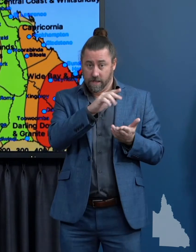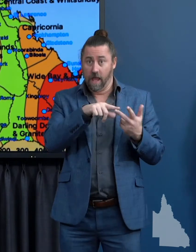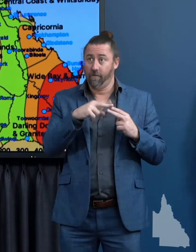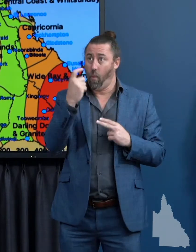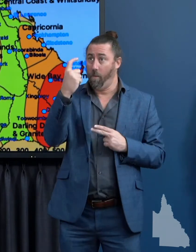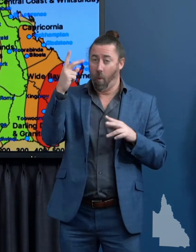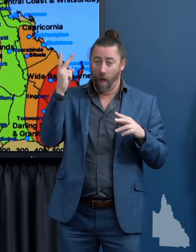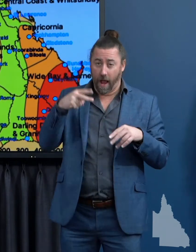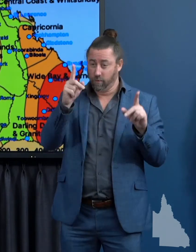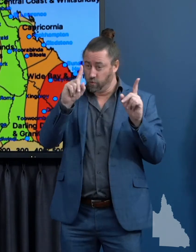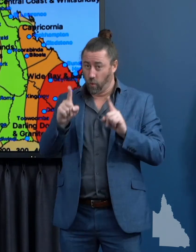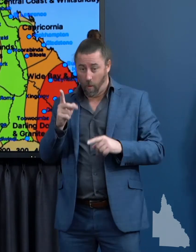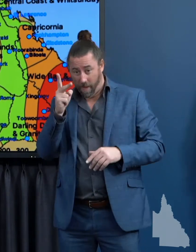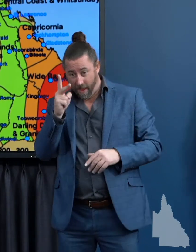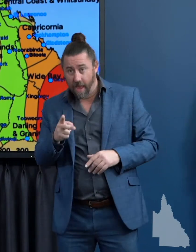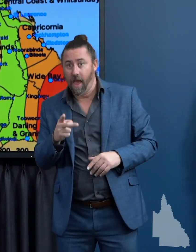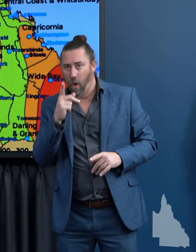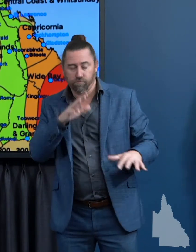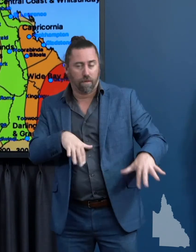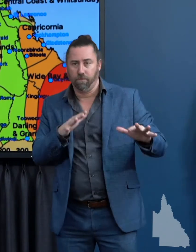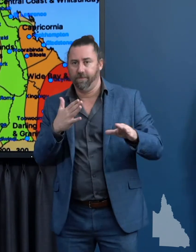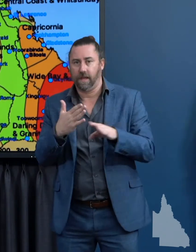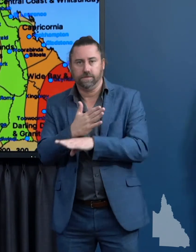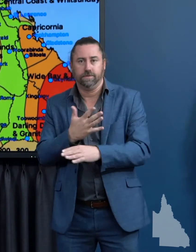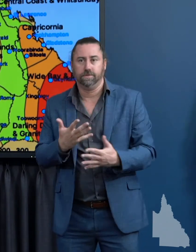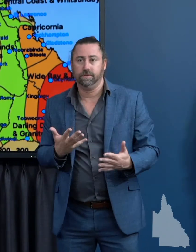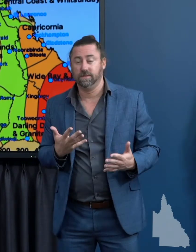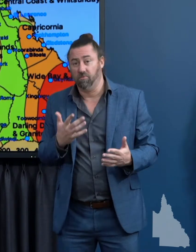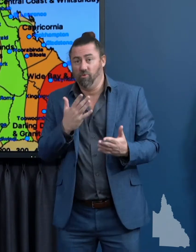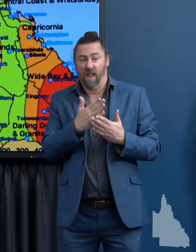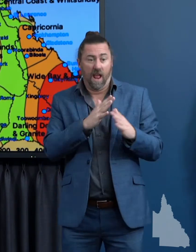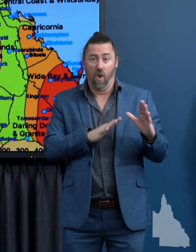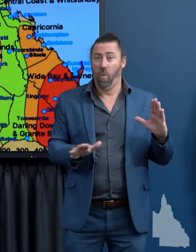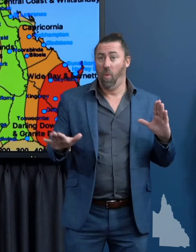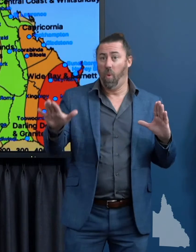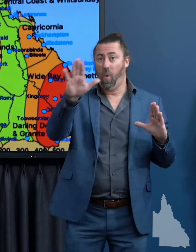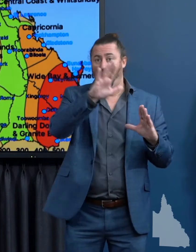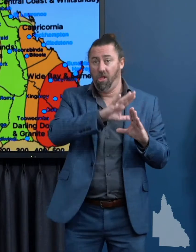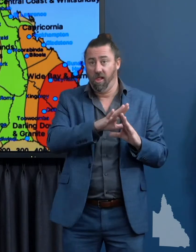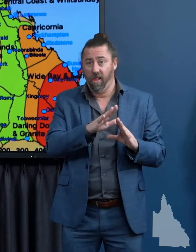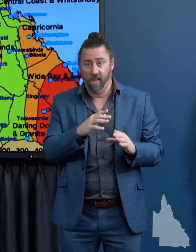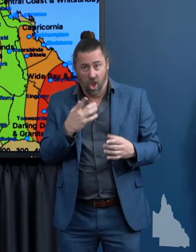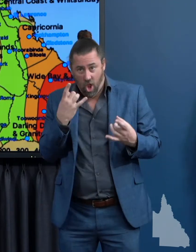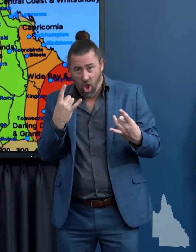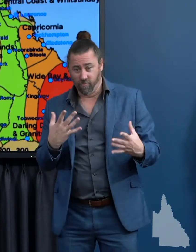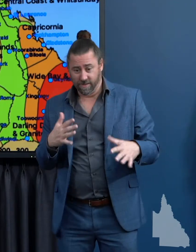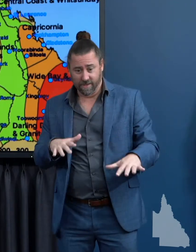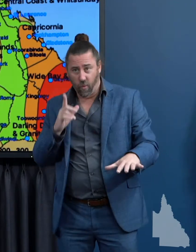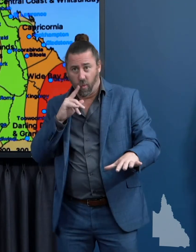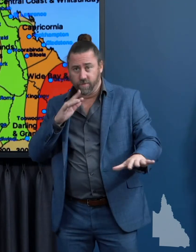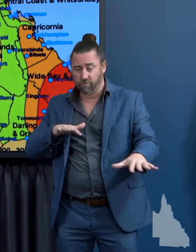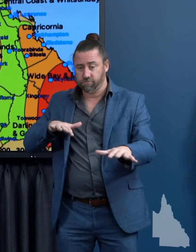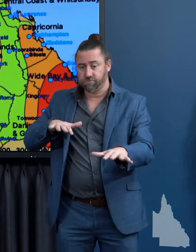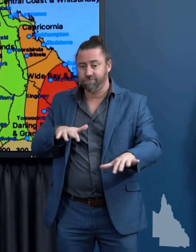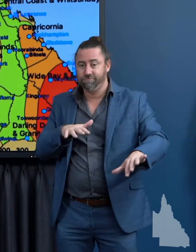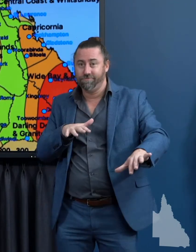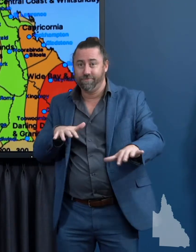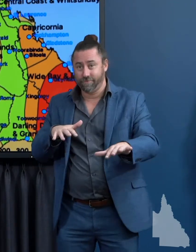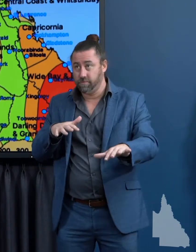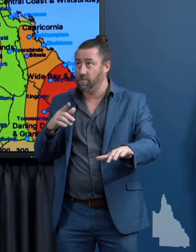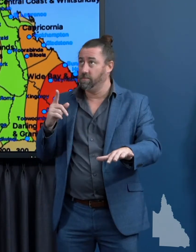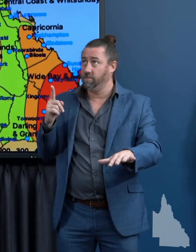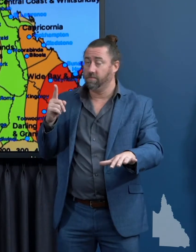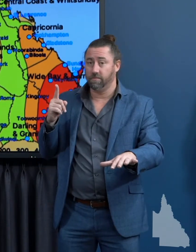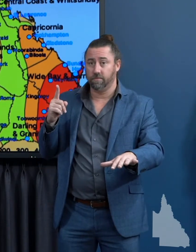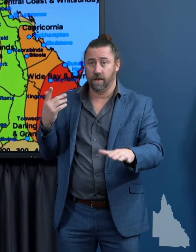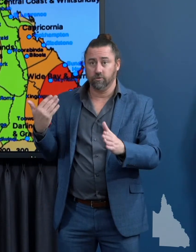cause issues there. And that's the same right across the areas that have been mentioned today. What I can say is if